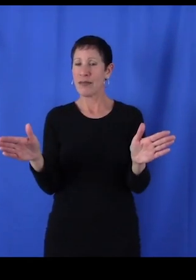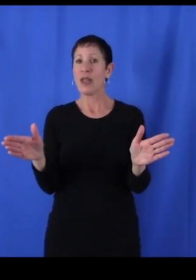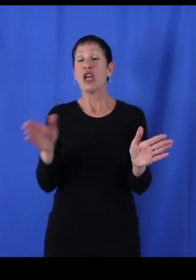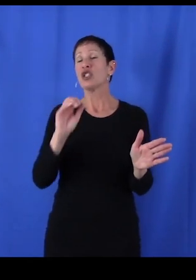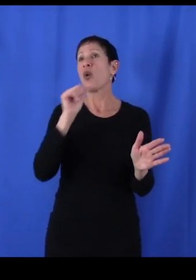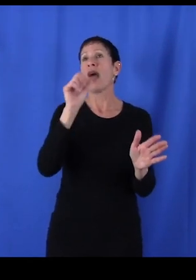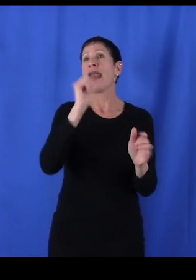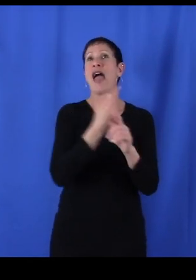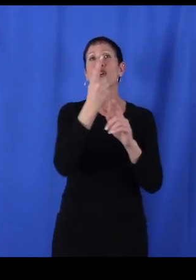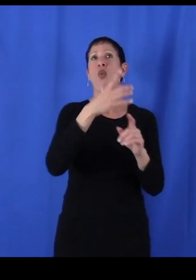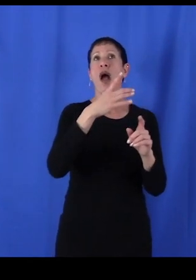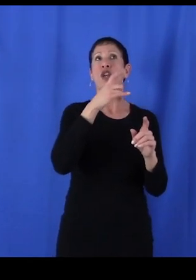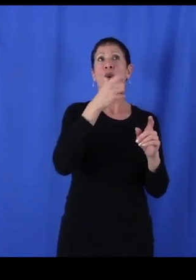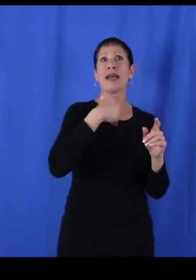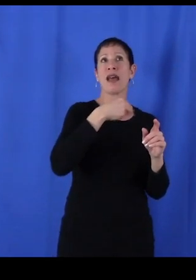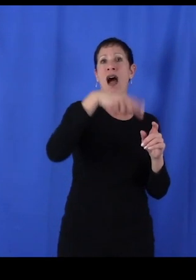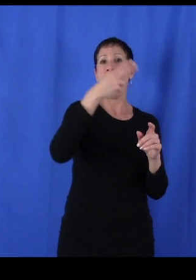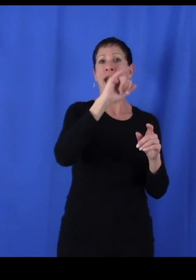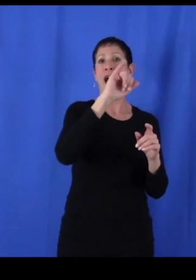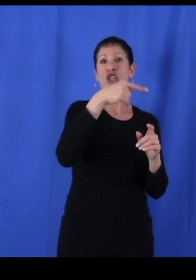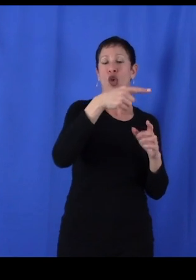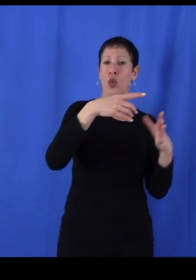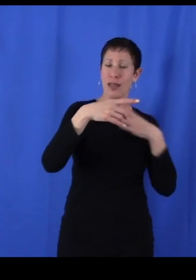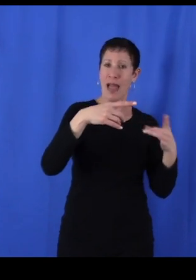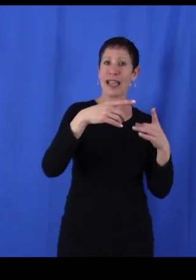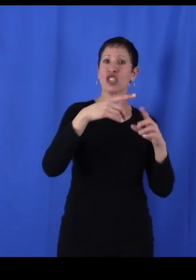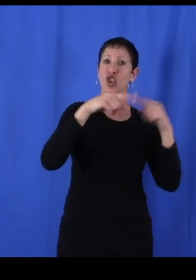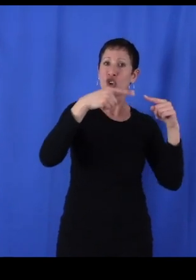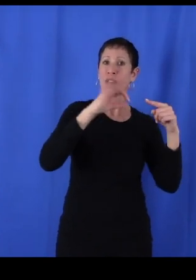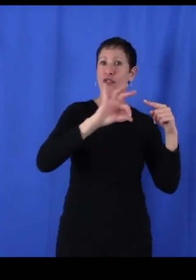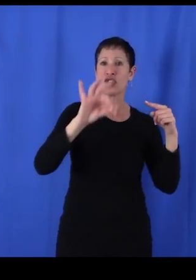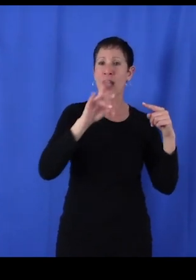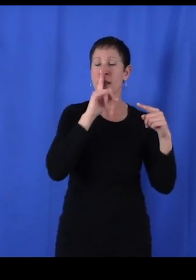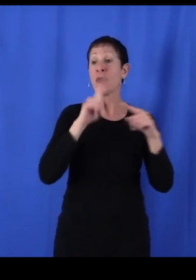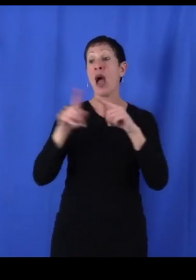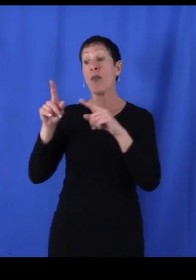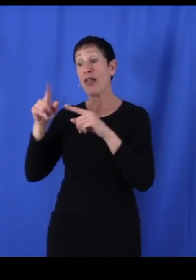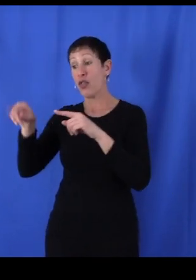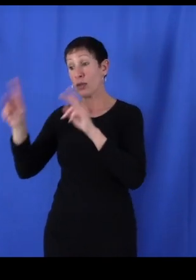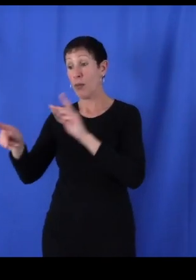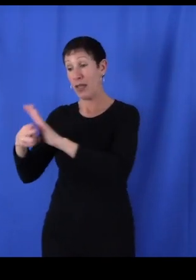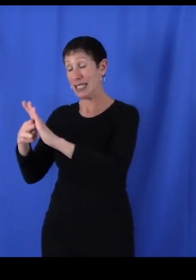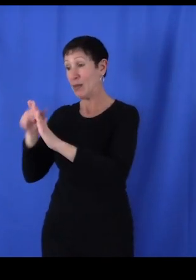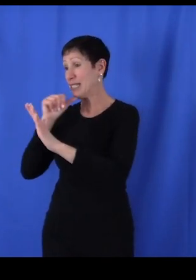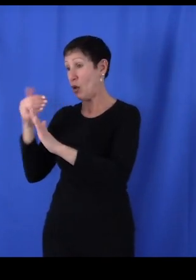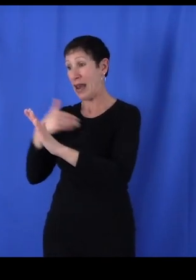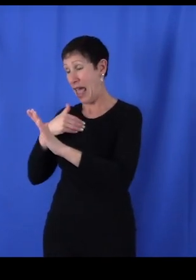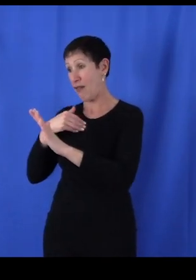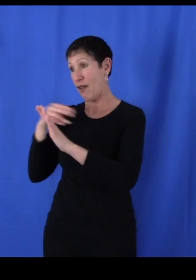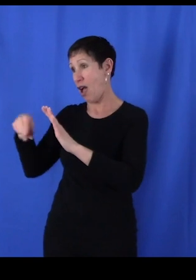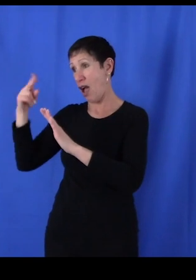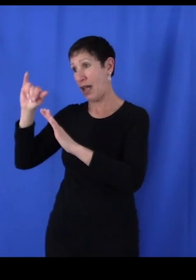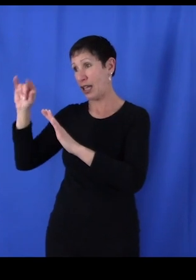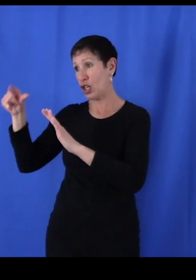that everybody who has a high IQ likes curly fries, right? But those who are deemed not to have a high IQ